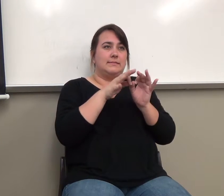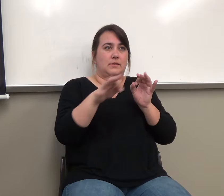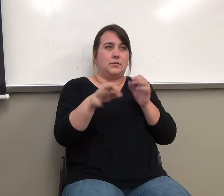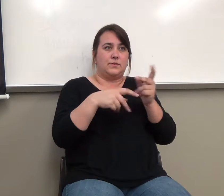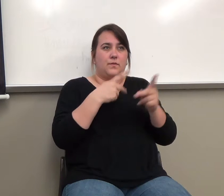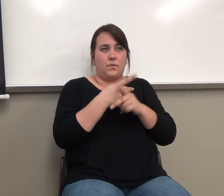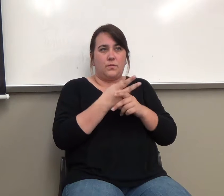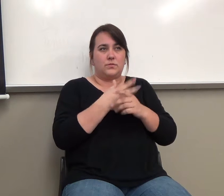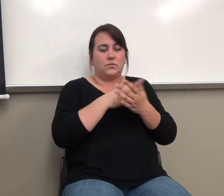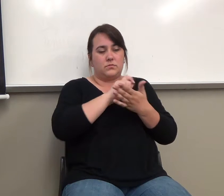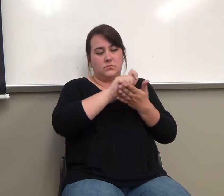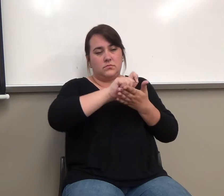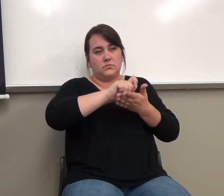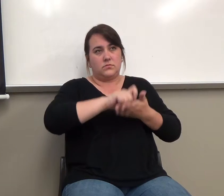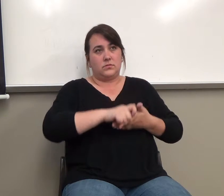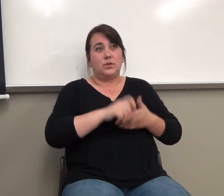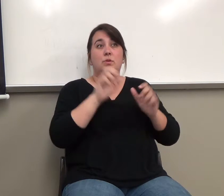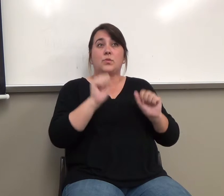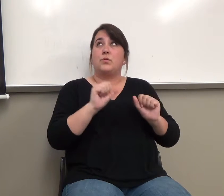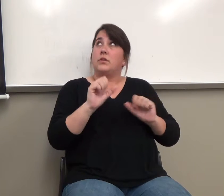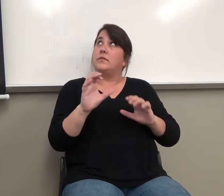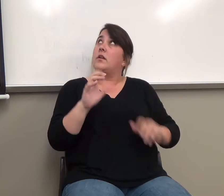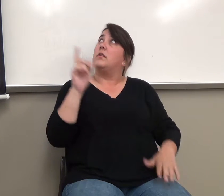could have done this, comma,